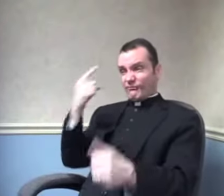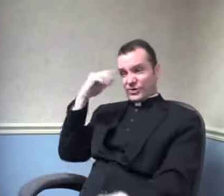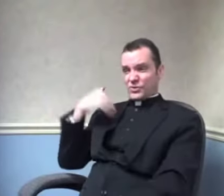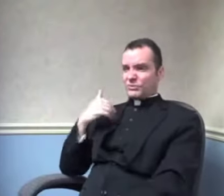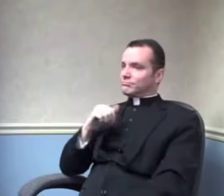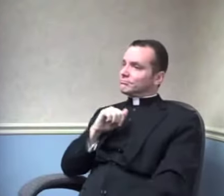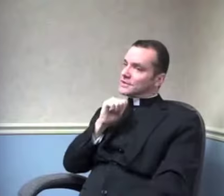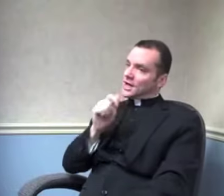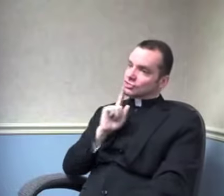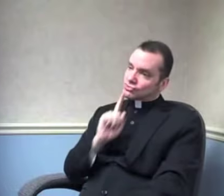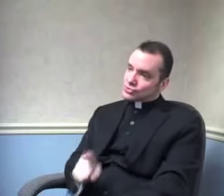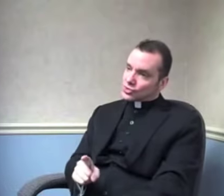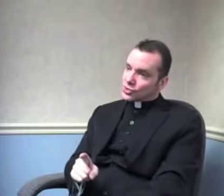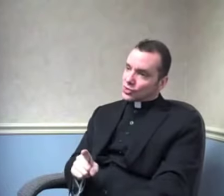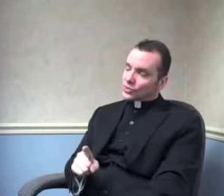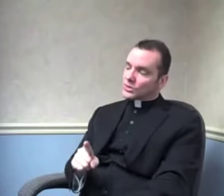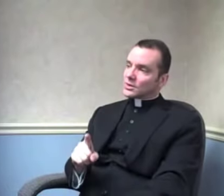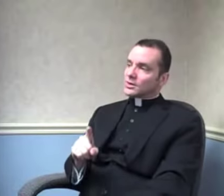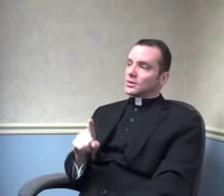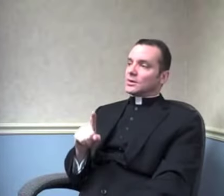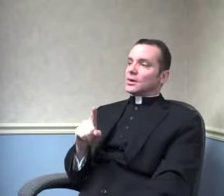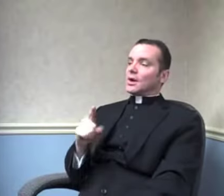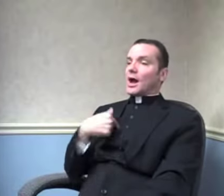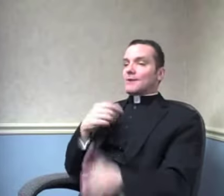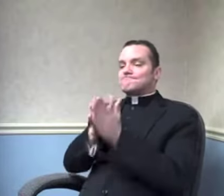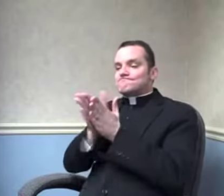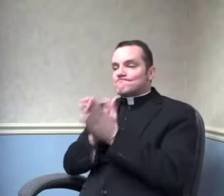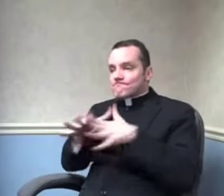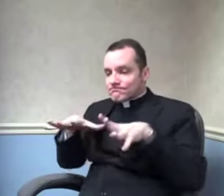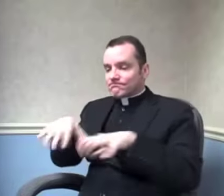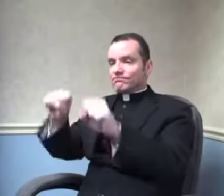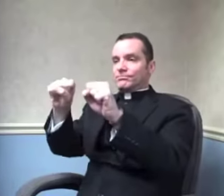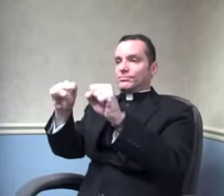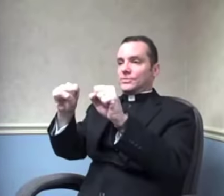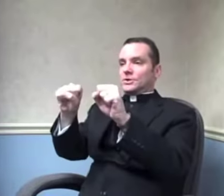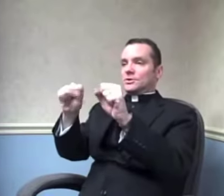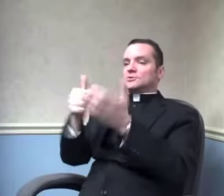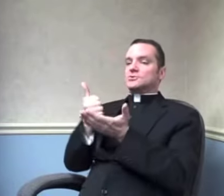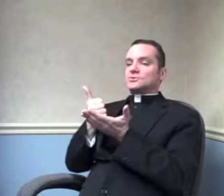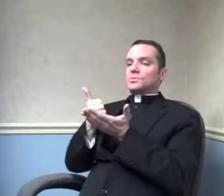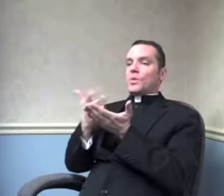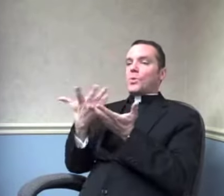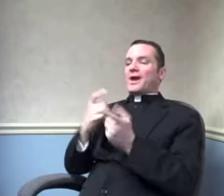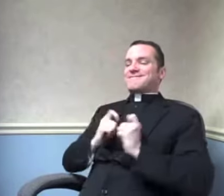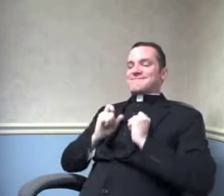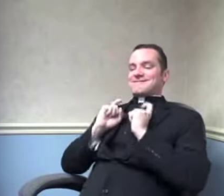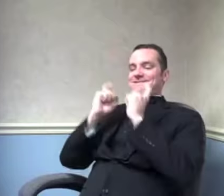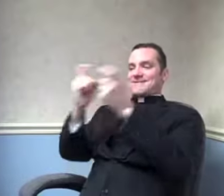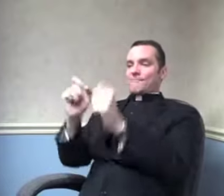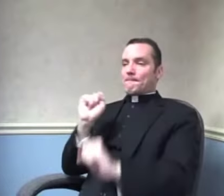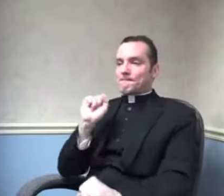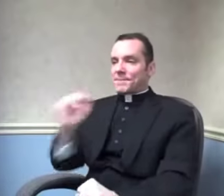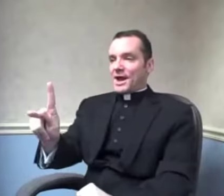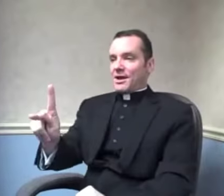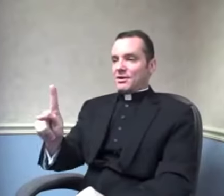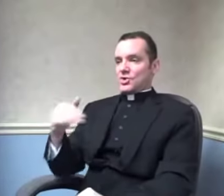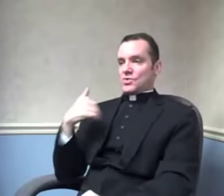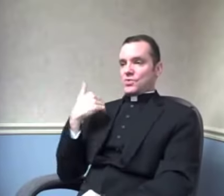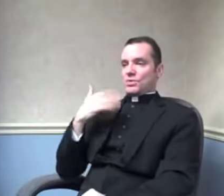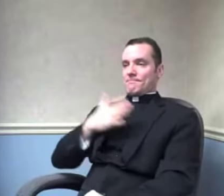young, I didn't see anything for young people. So I decided to get involved and